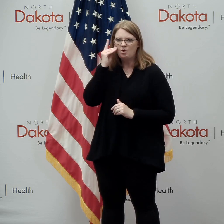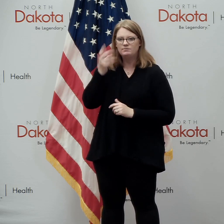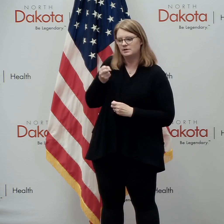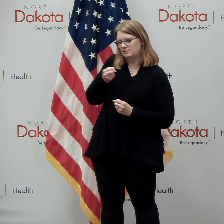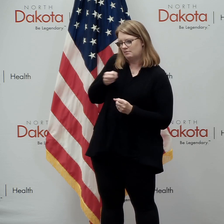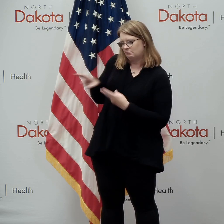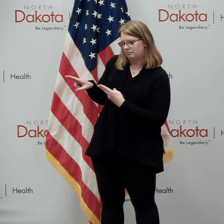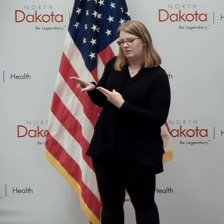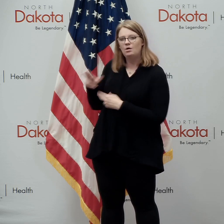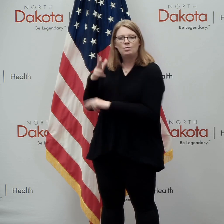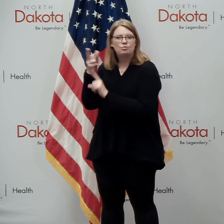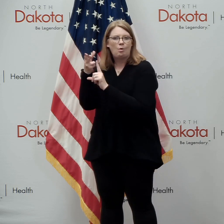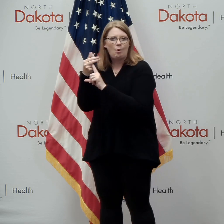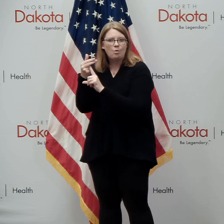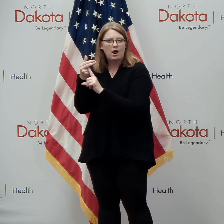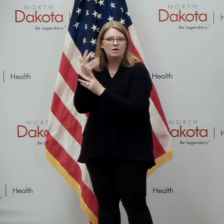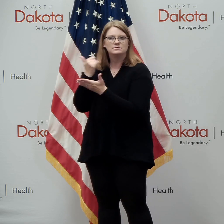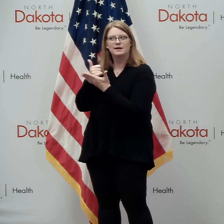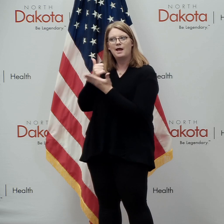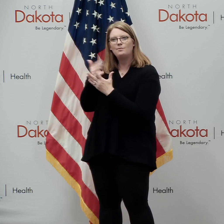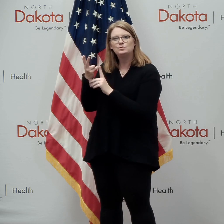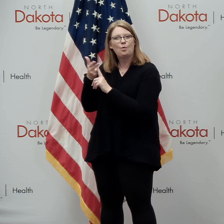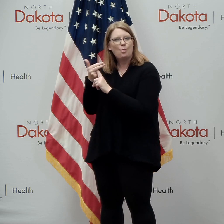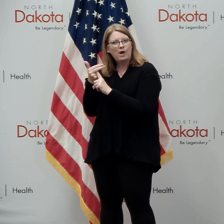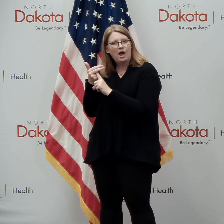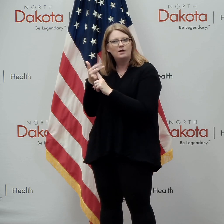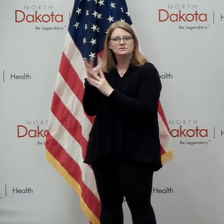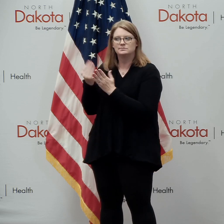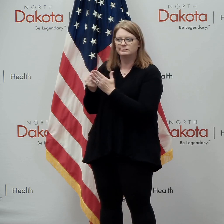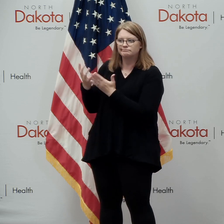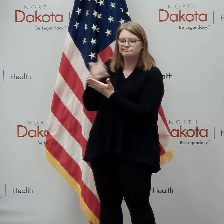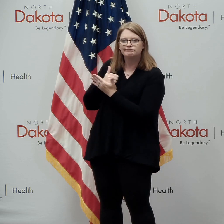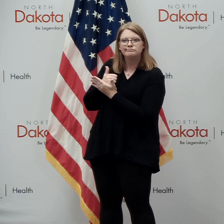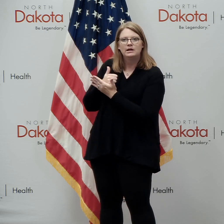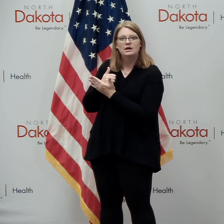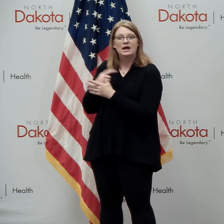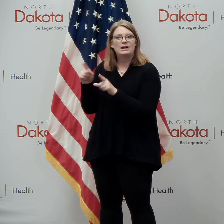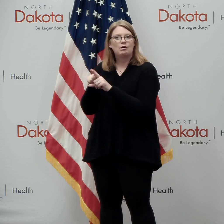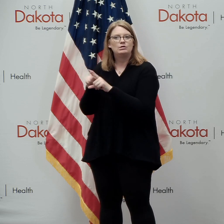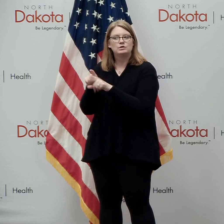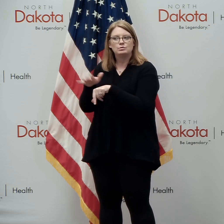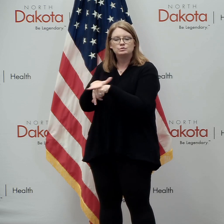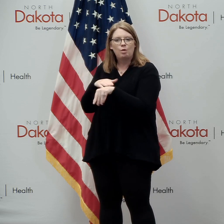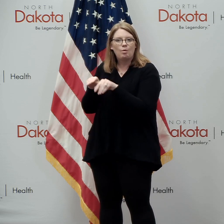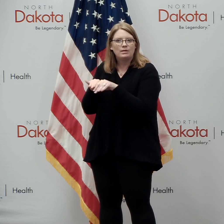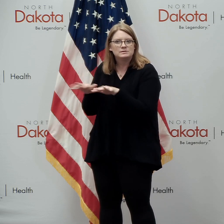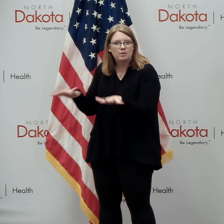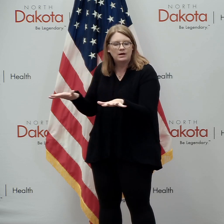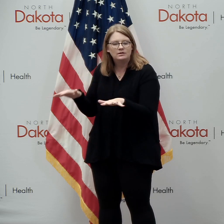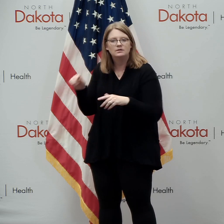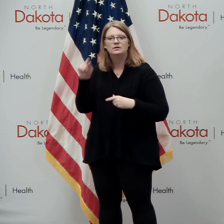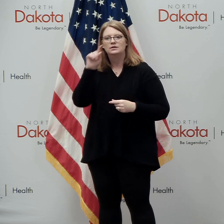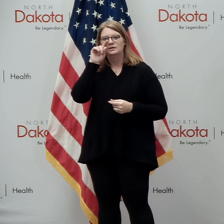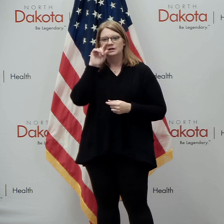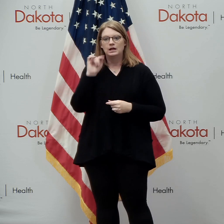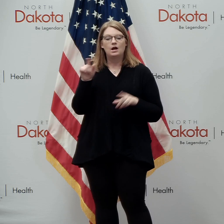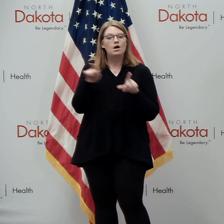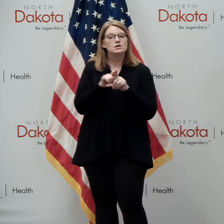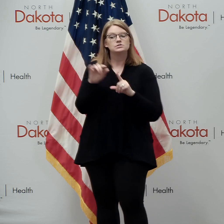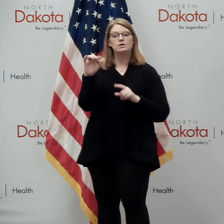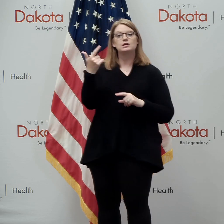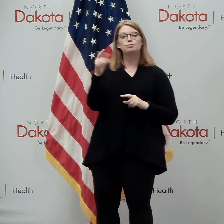into hotels. It helps the hotels with revenue. It helps stop the slow and the spread. Also in Grand Forks